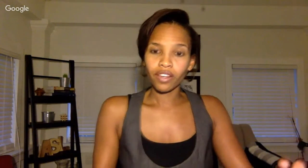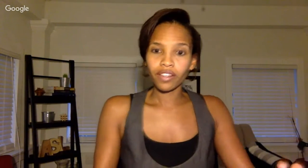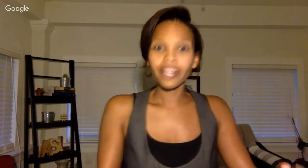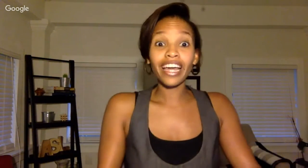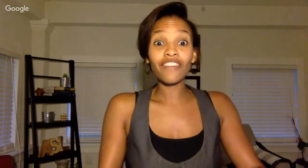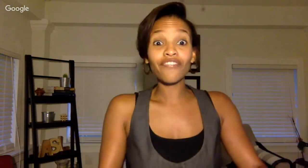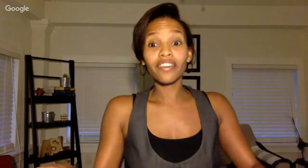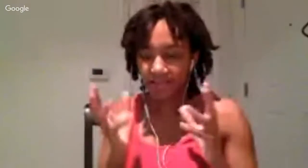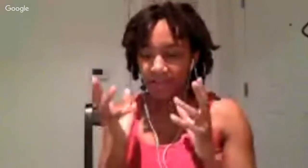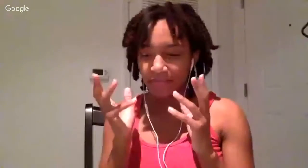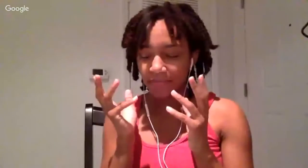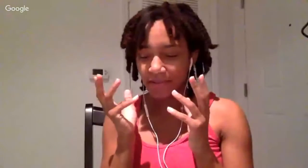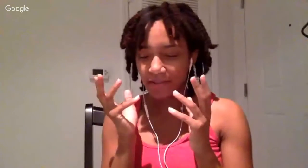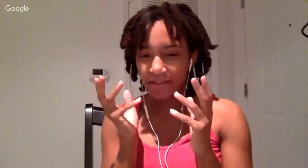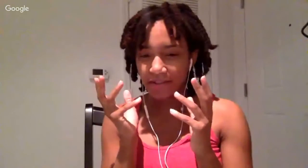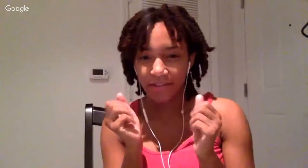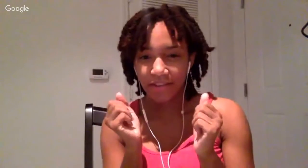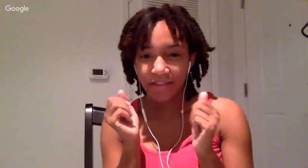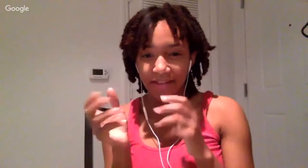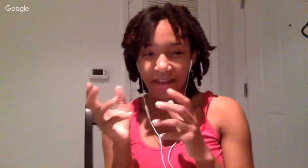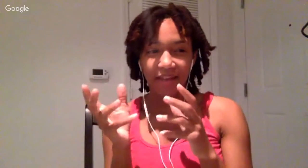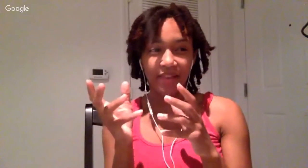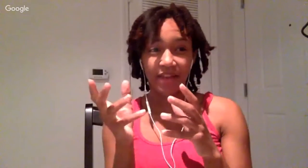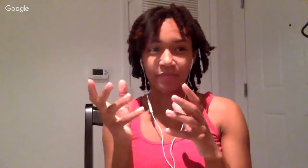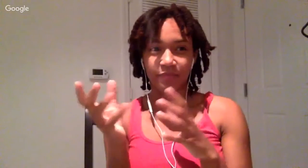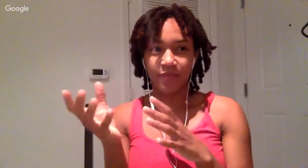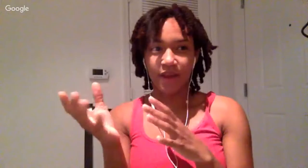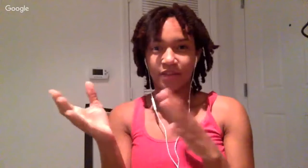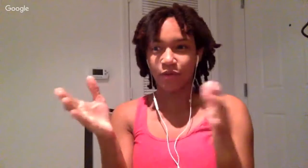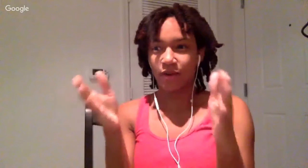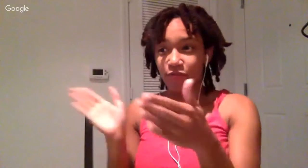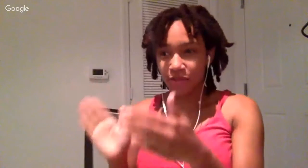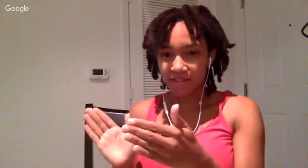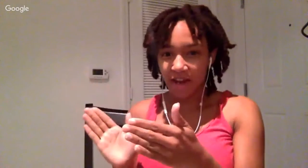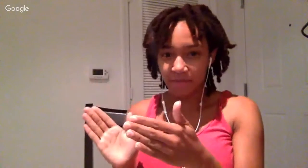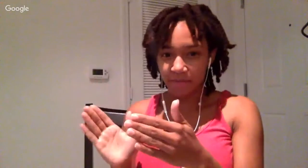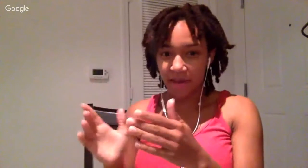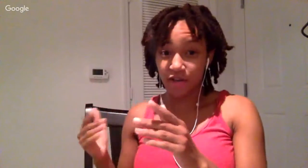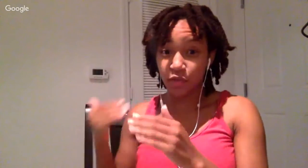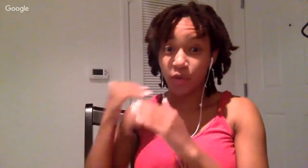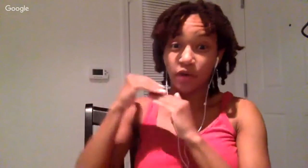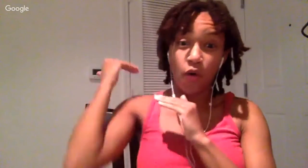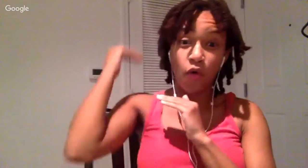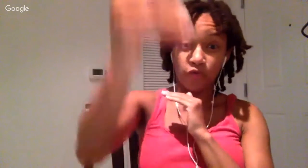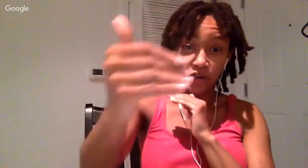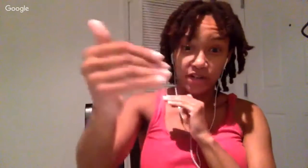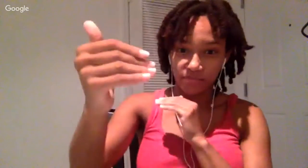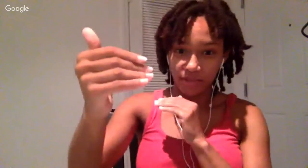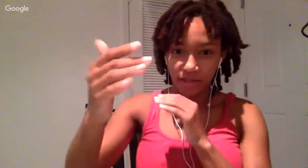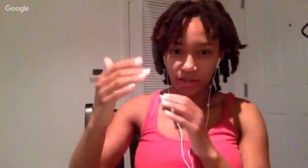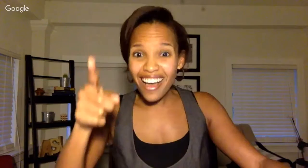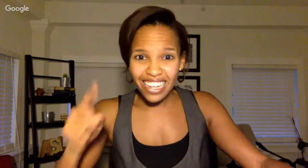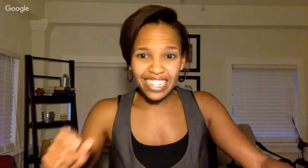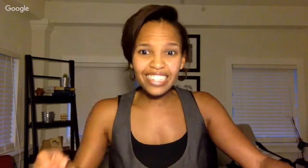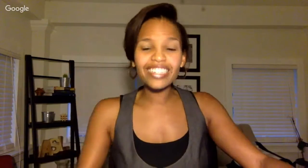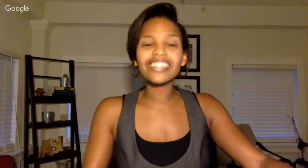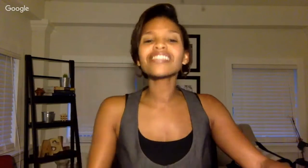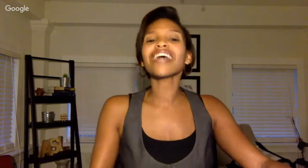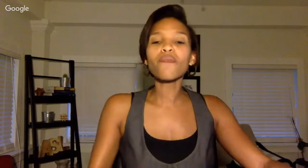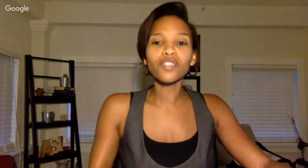that? That he's saying that I gave you this time span and you went over it. Like, yes,